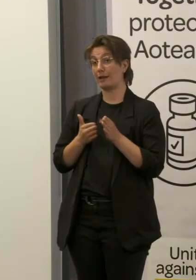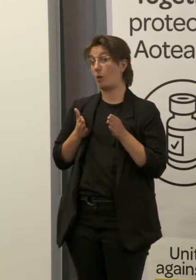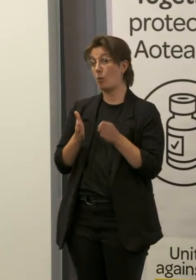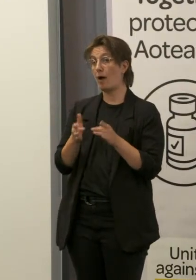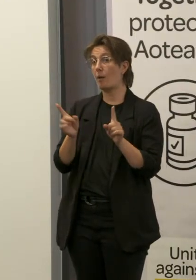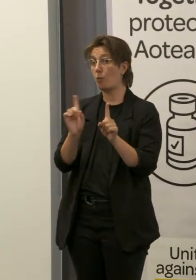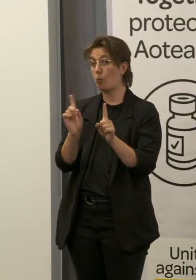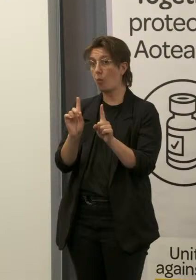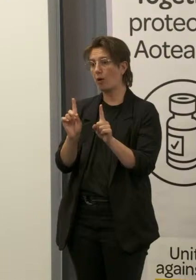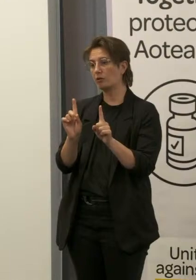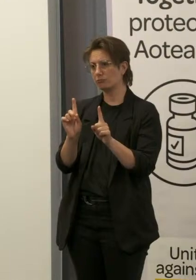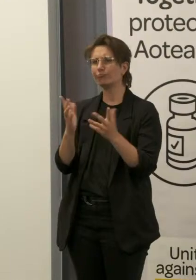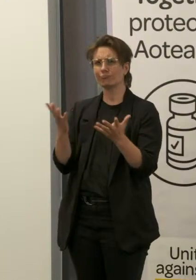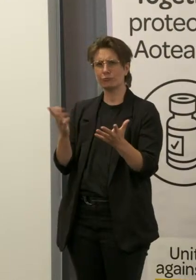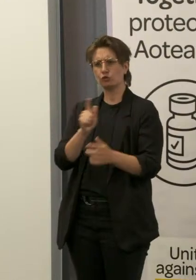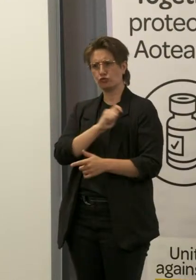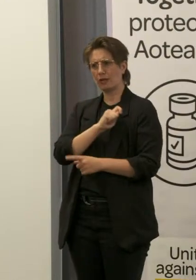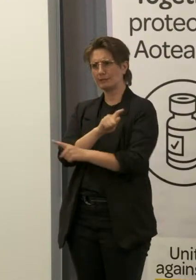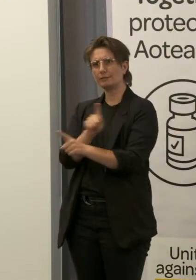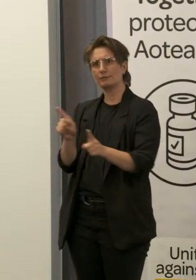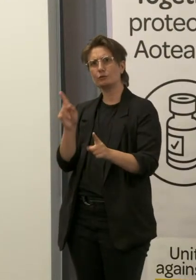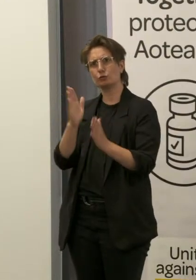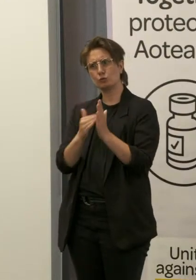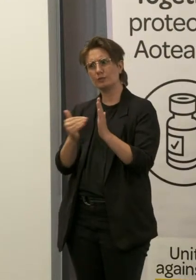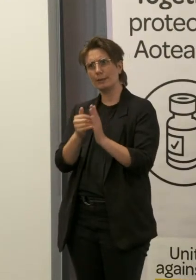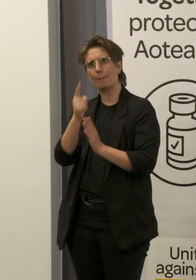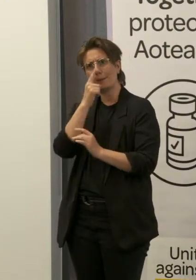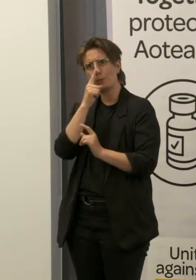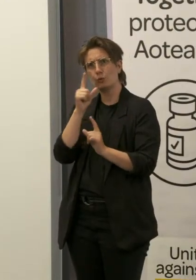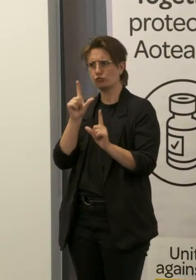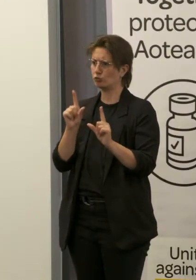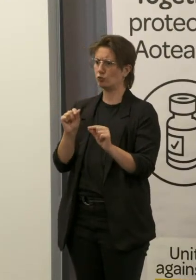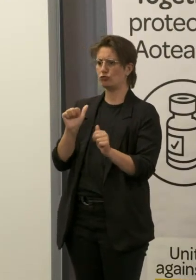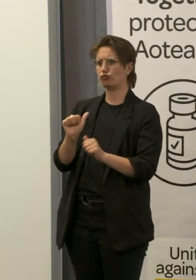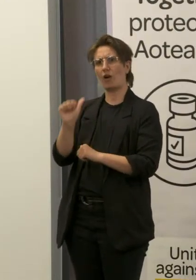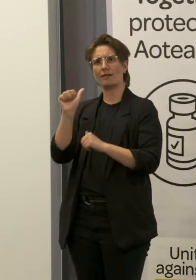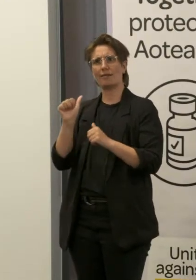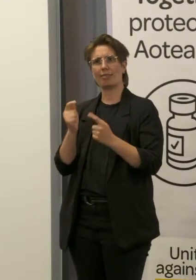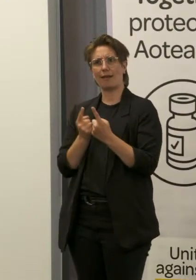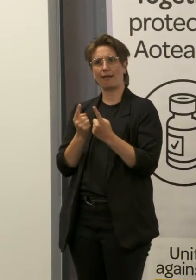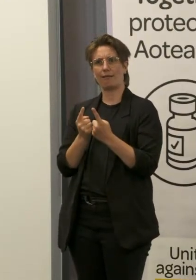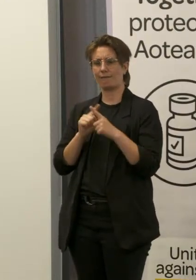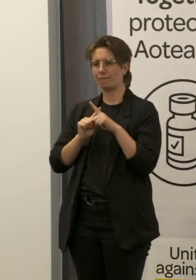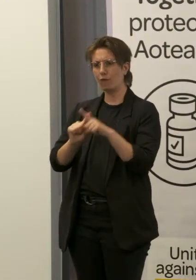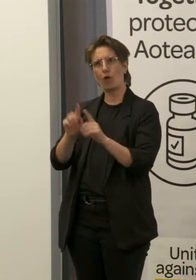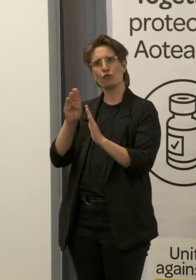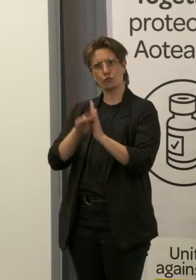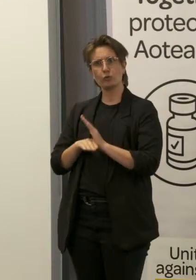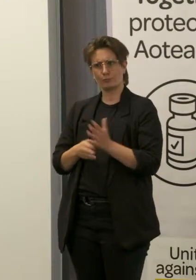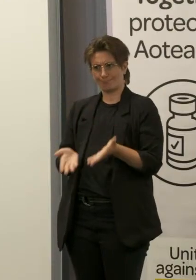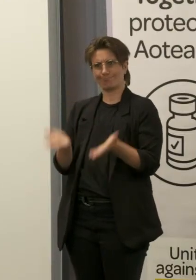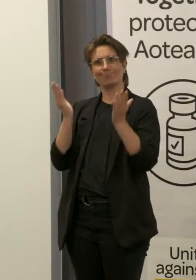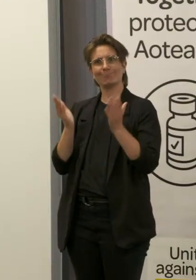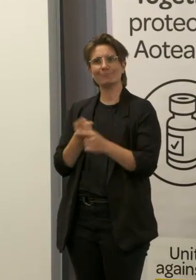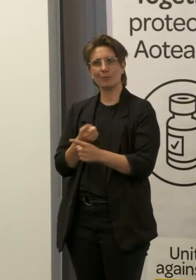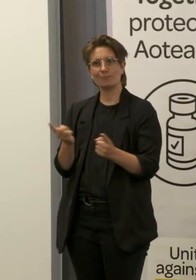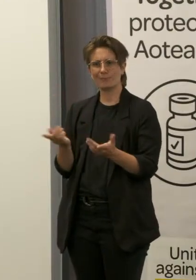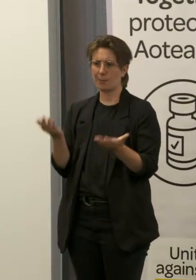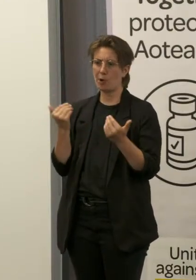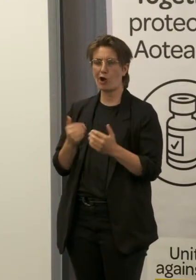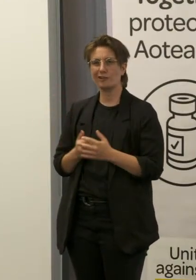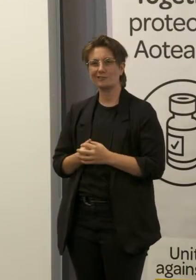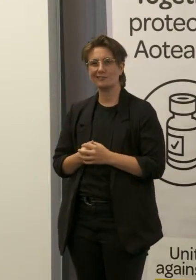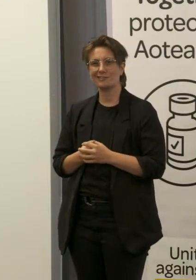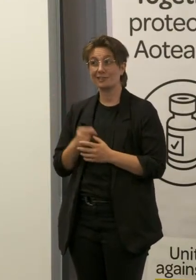for in very large part, that's what New Zealanders have done, and that's why we've been successful to date. So you're just basically relying on